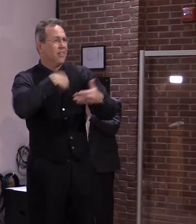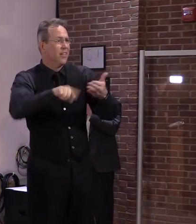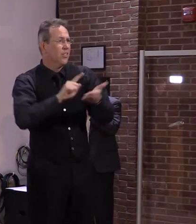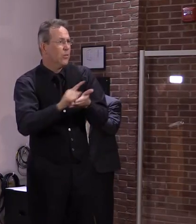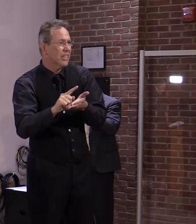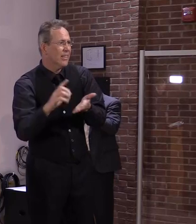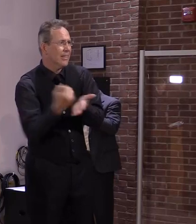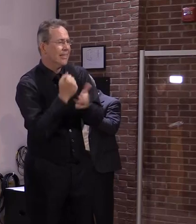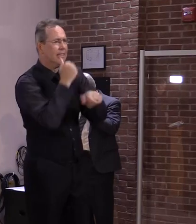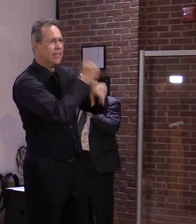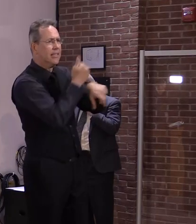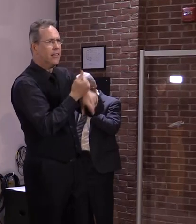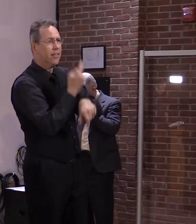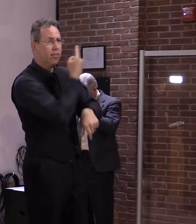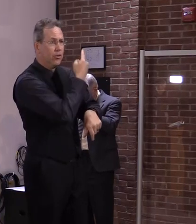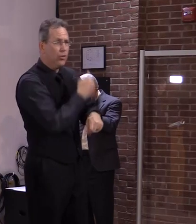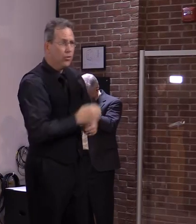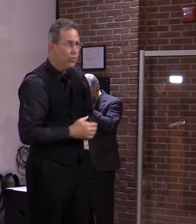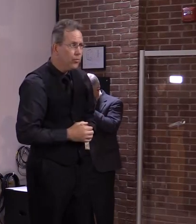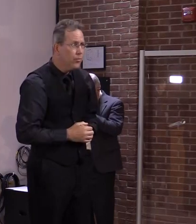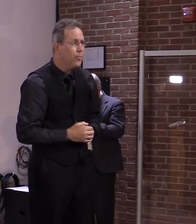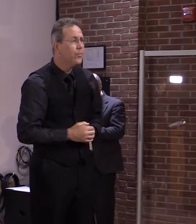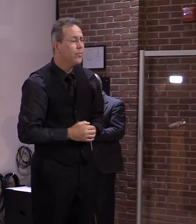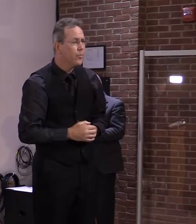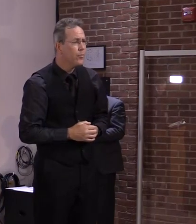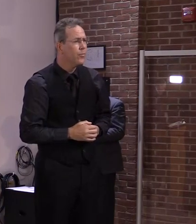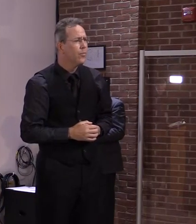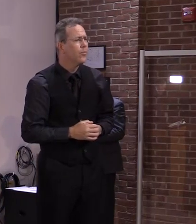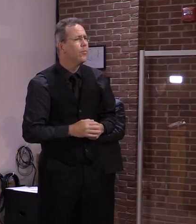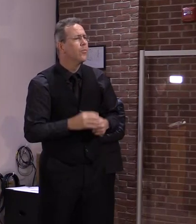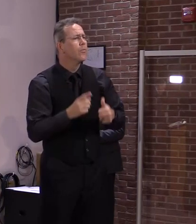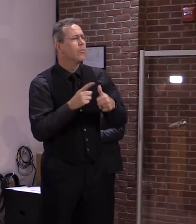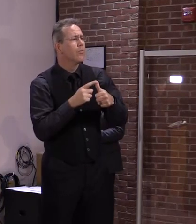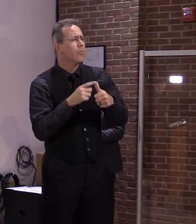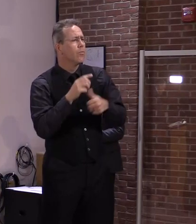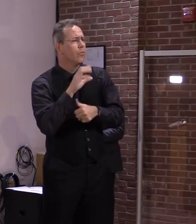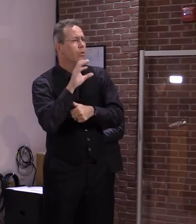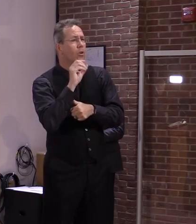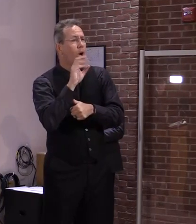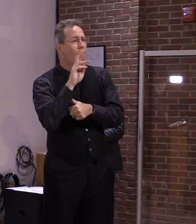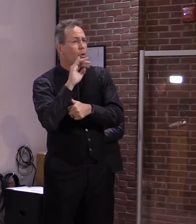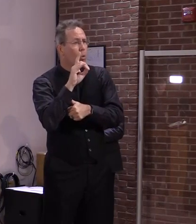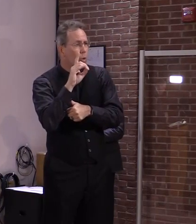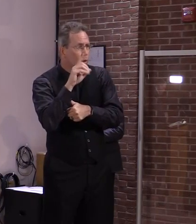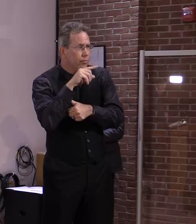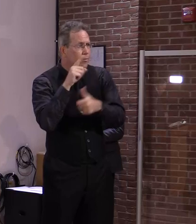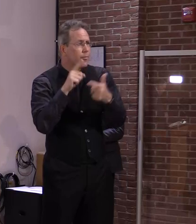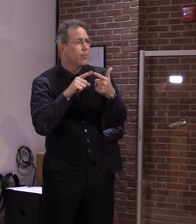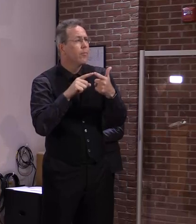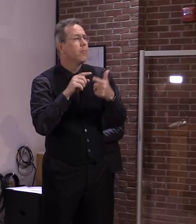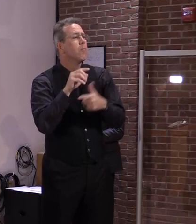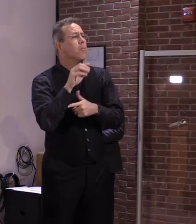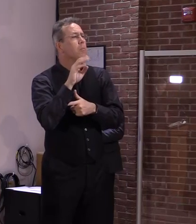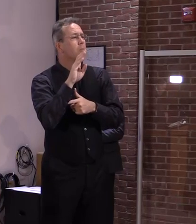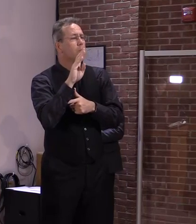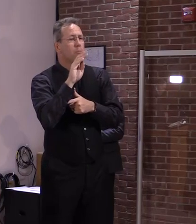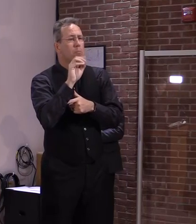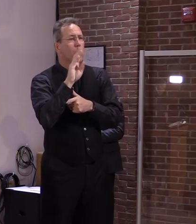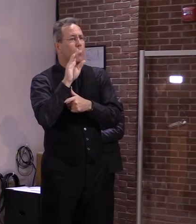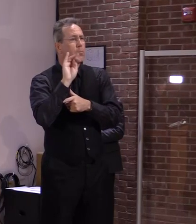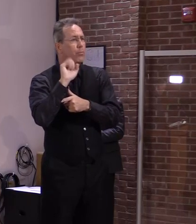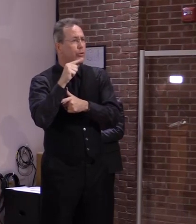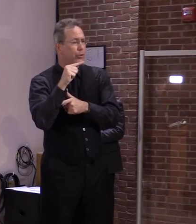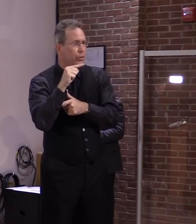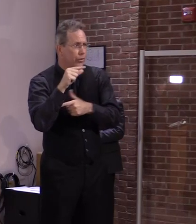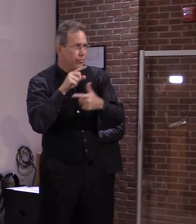School and at Lunenburg. There'll be school clinics, and then on the 19th in Canaan at the school, and then at